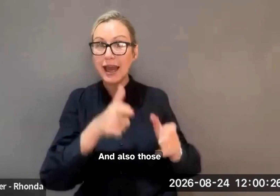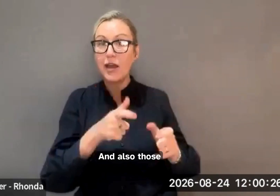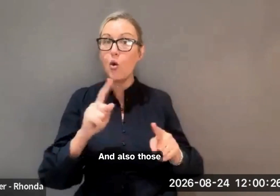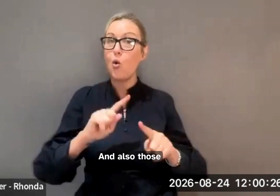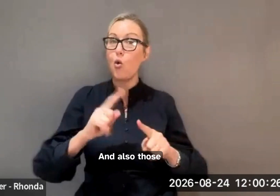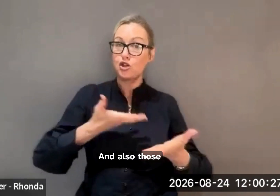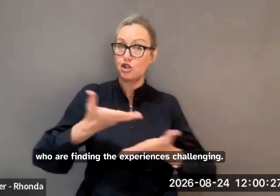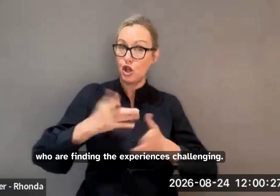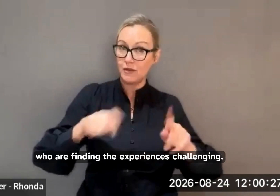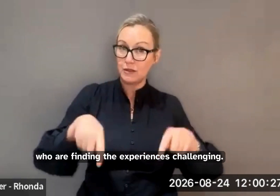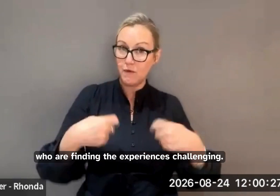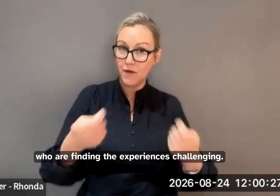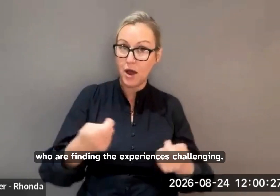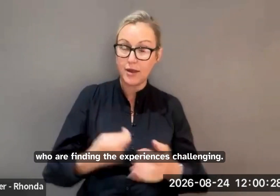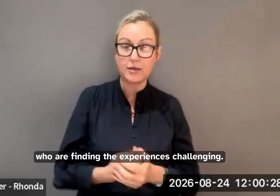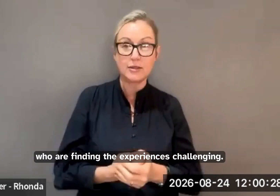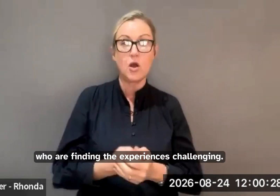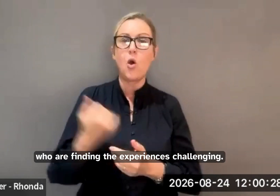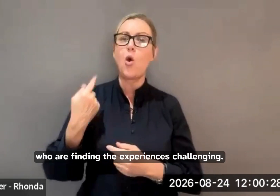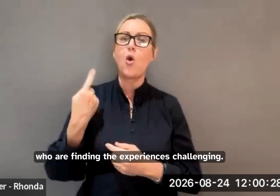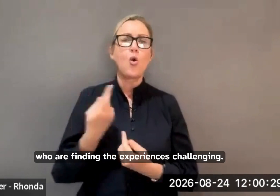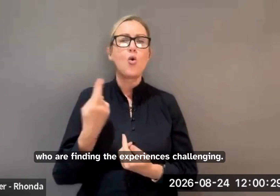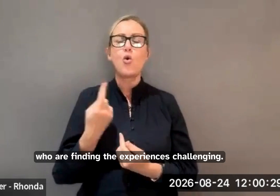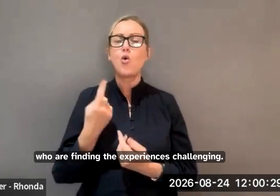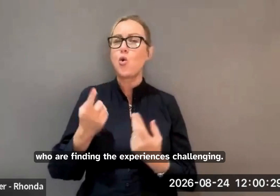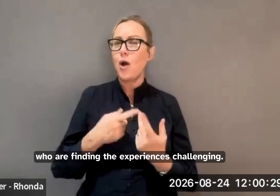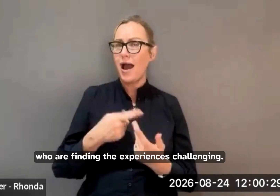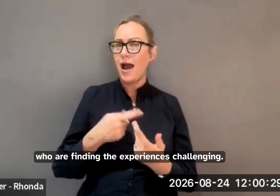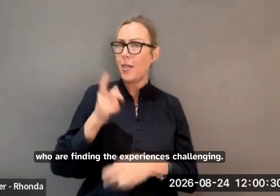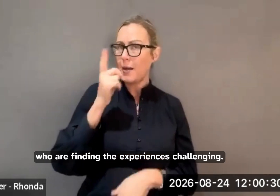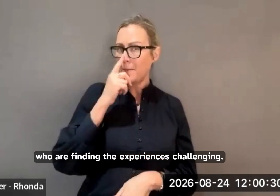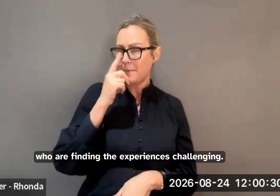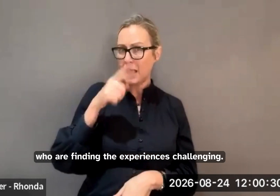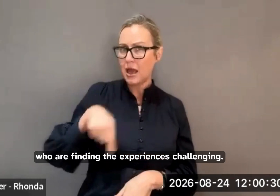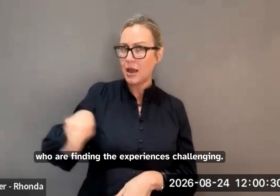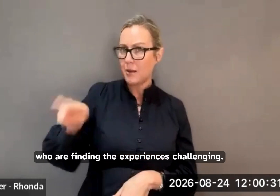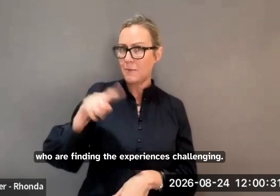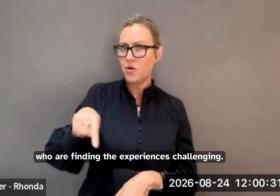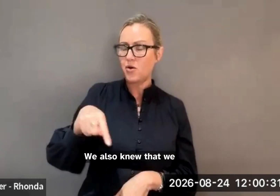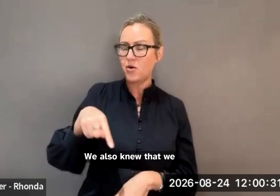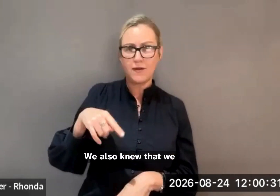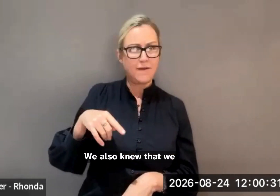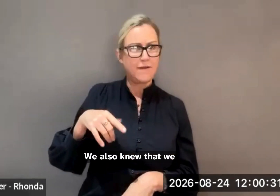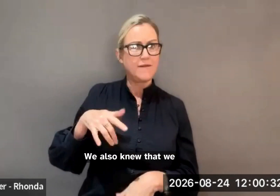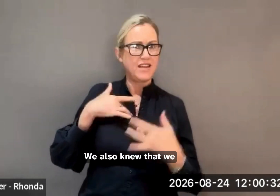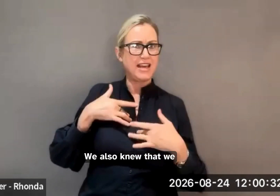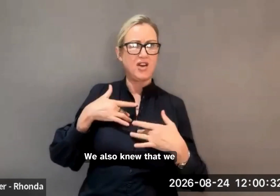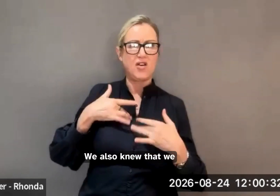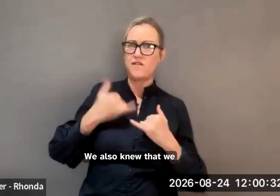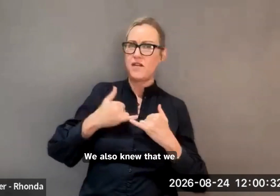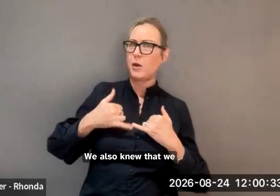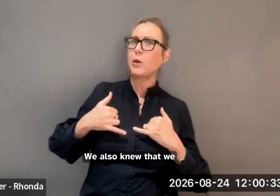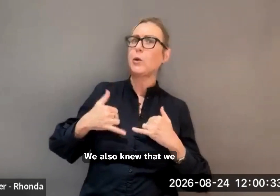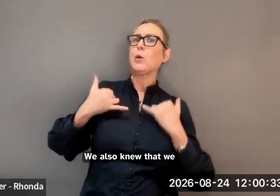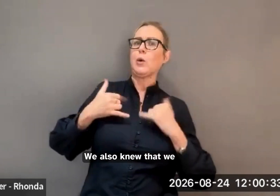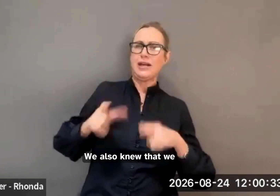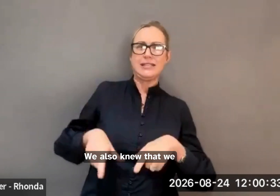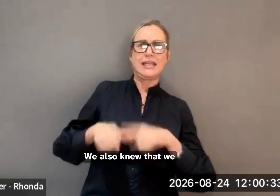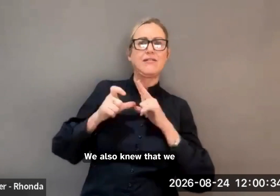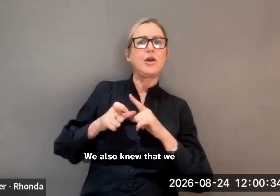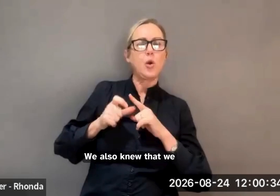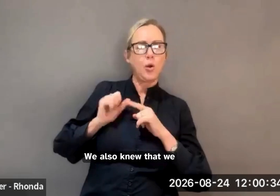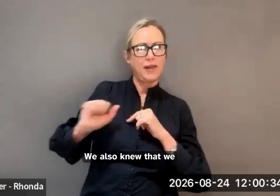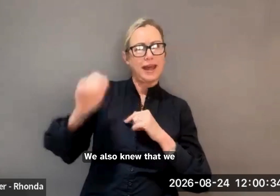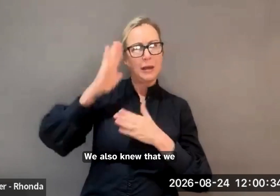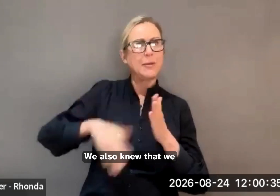also those who are challenging, finding the experiences challenging. We also